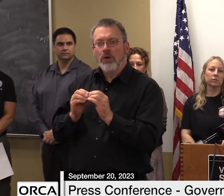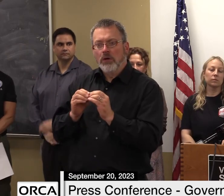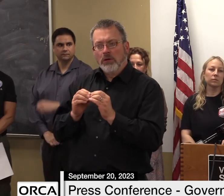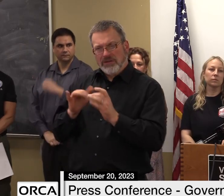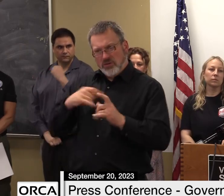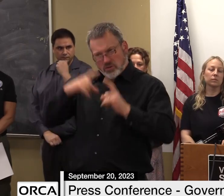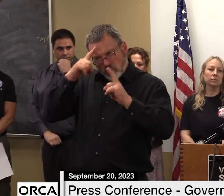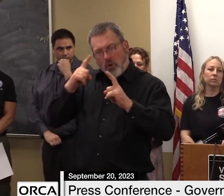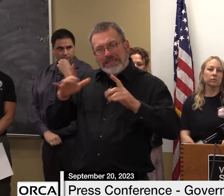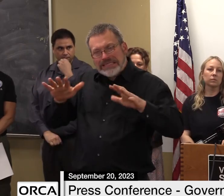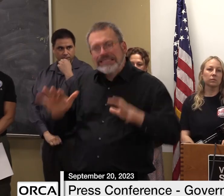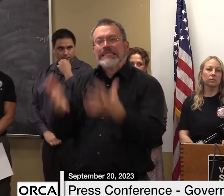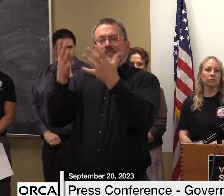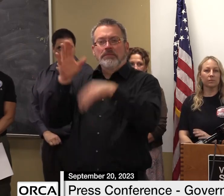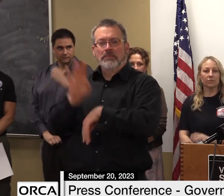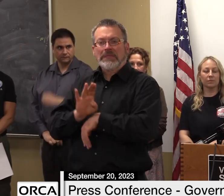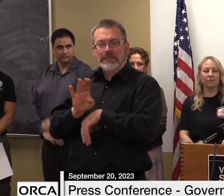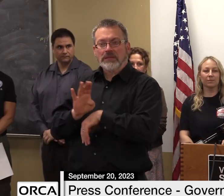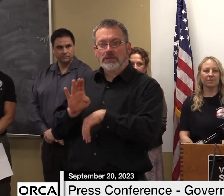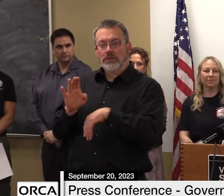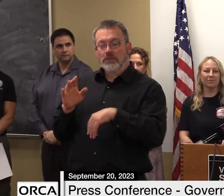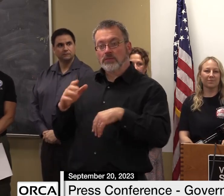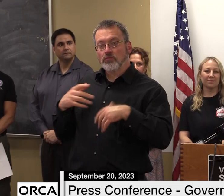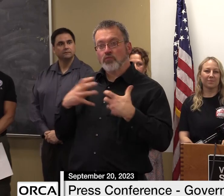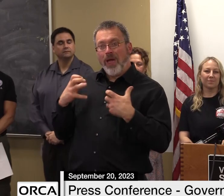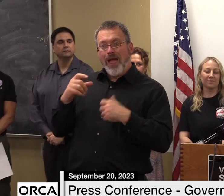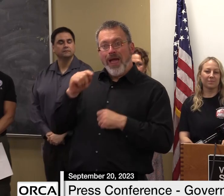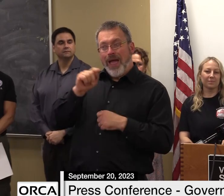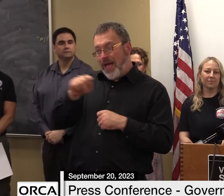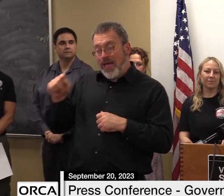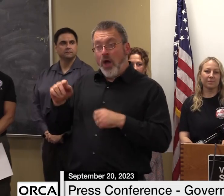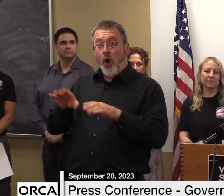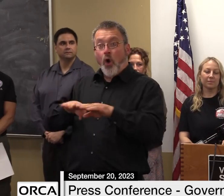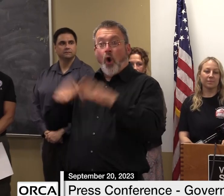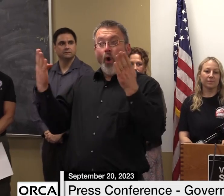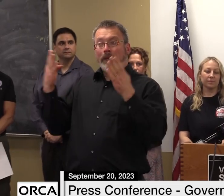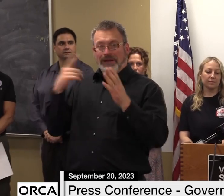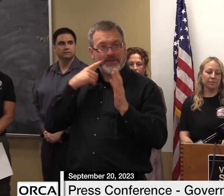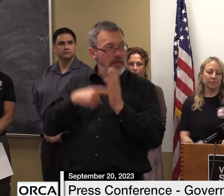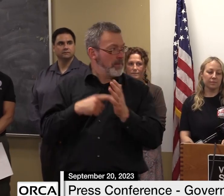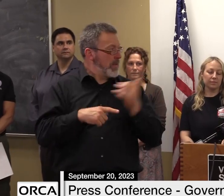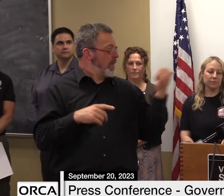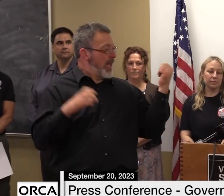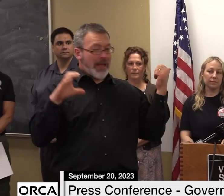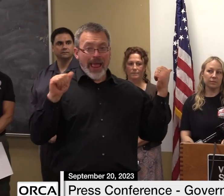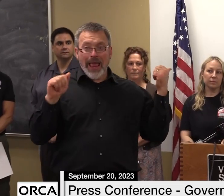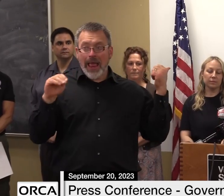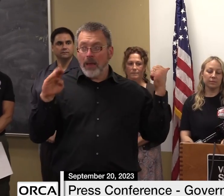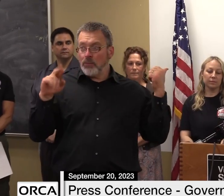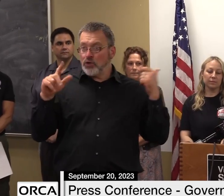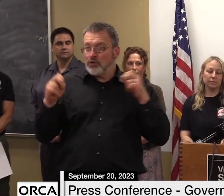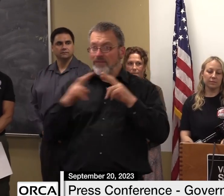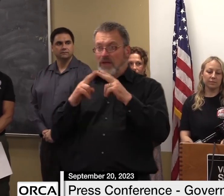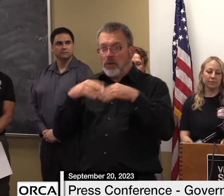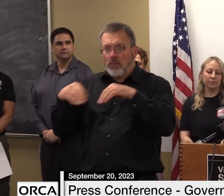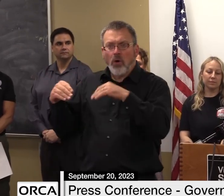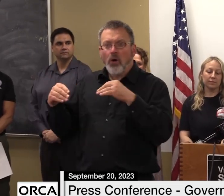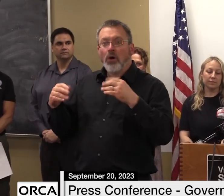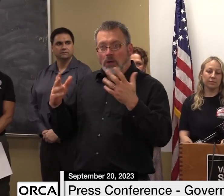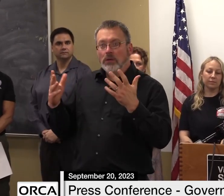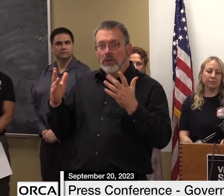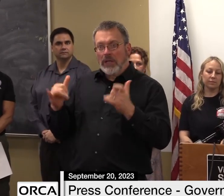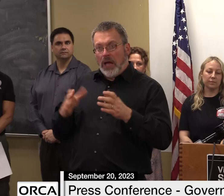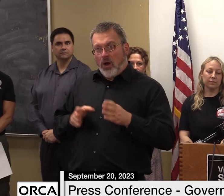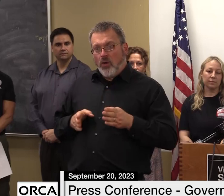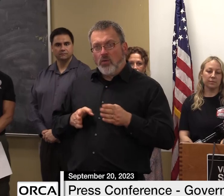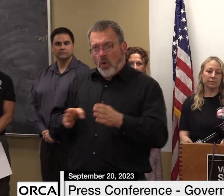the season, Cambridge Market being one, right on a corridor that where we have a lot of visitors